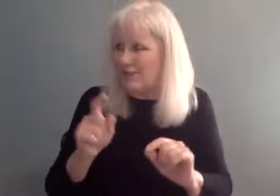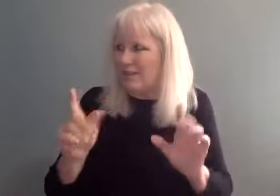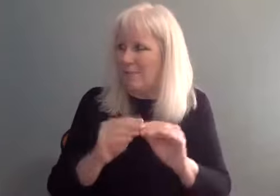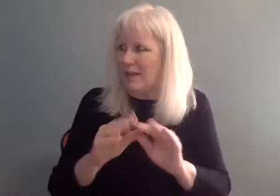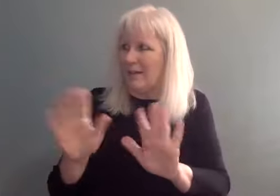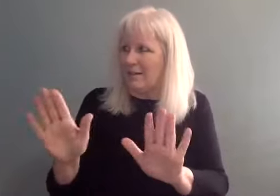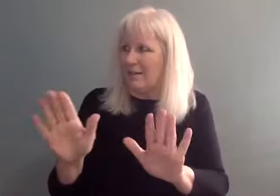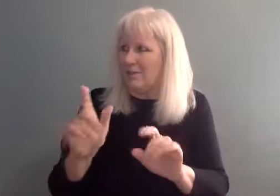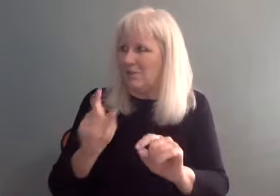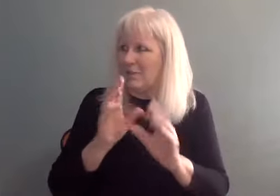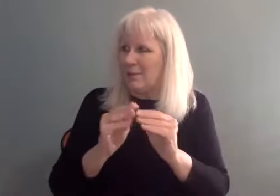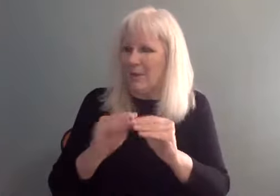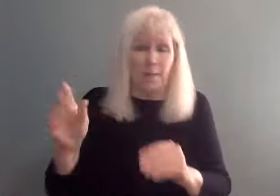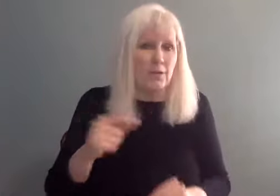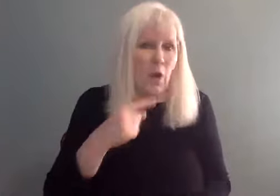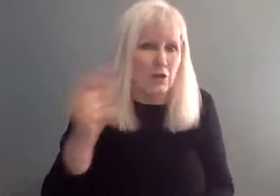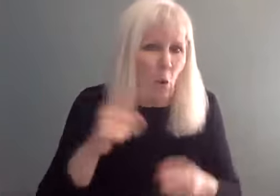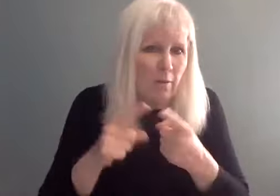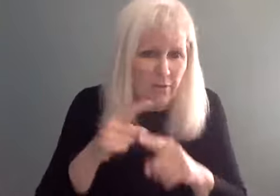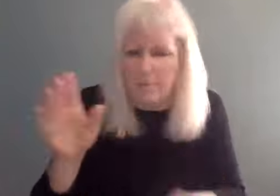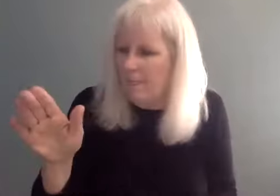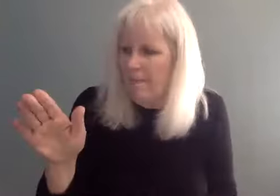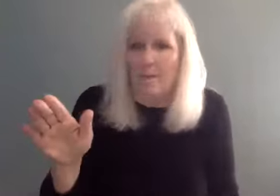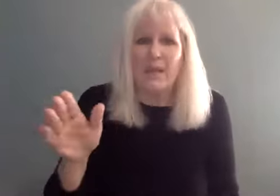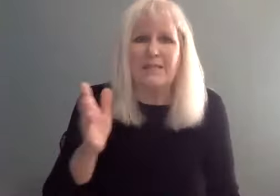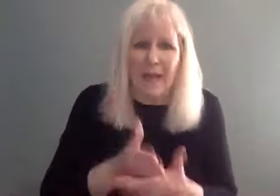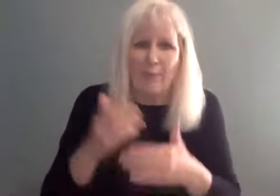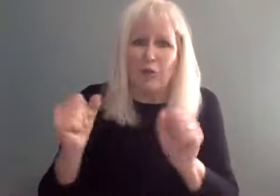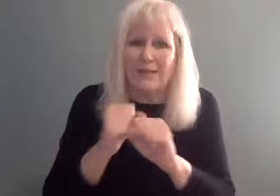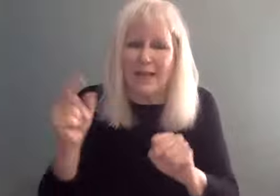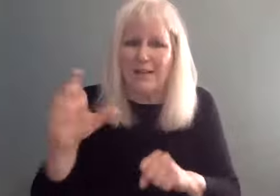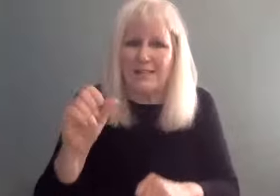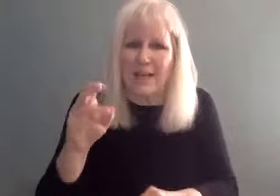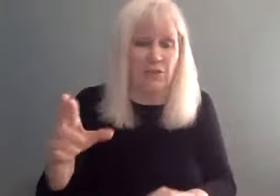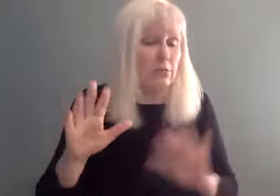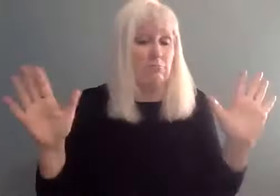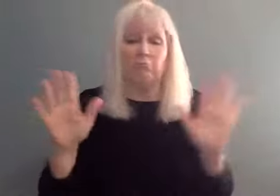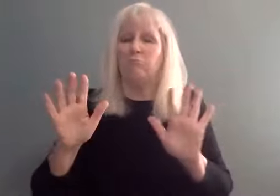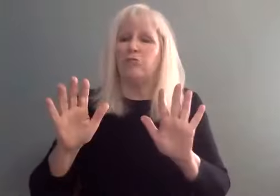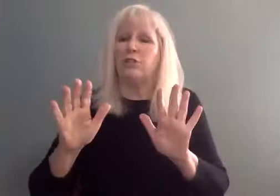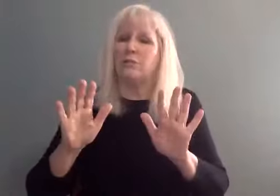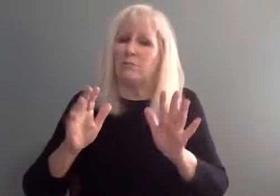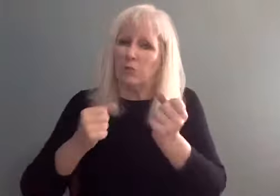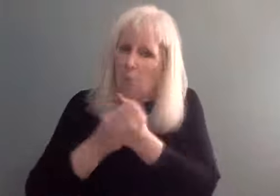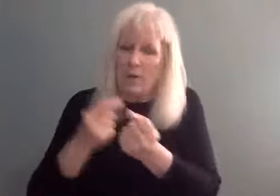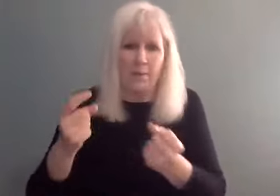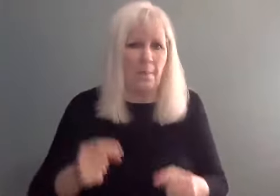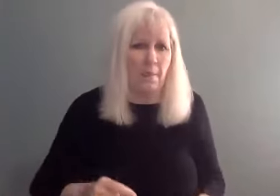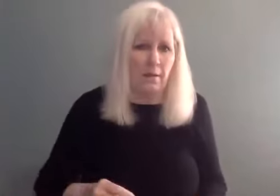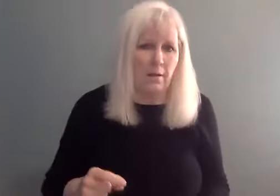mentioned it to one of his friends. And from that moment until the day he passed away and couldn't go to a meeting anymore, the men sat around him and